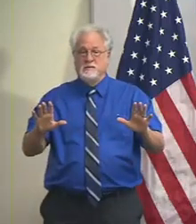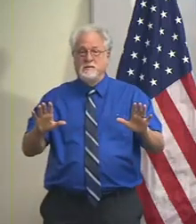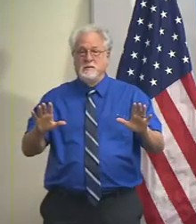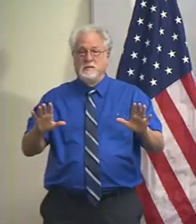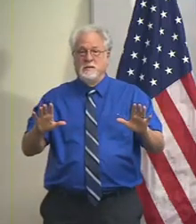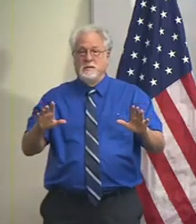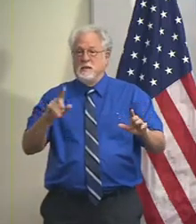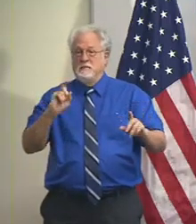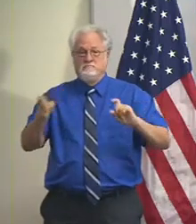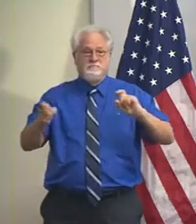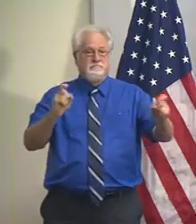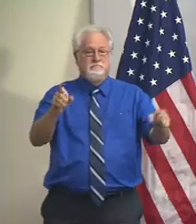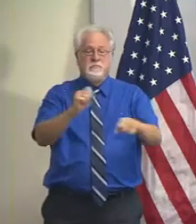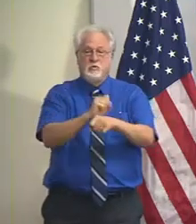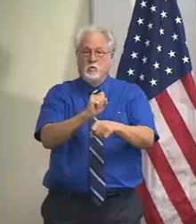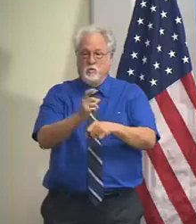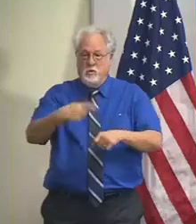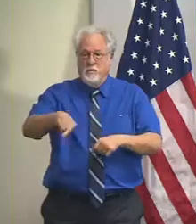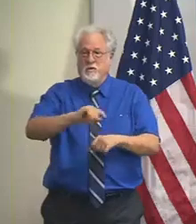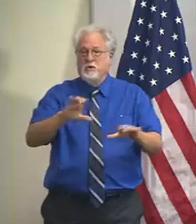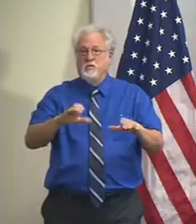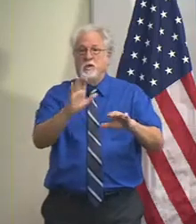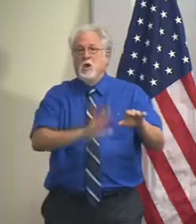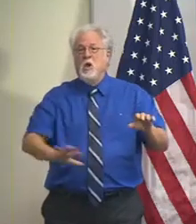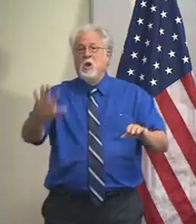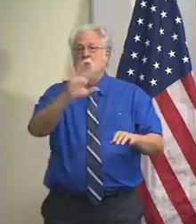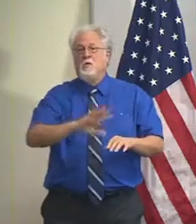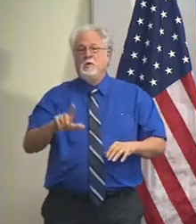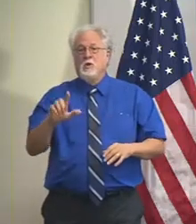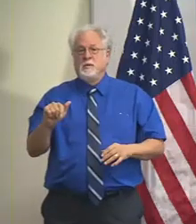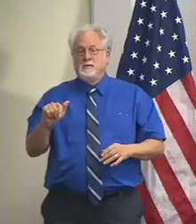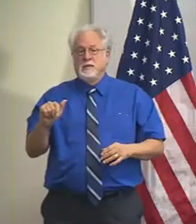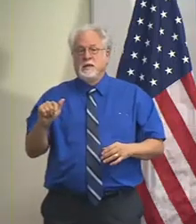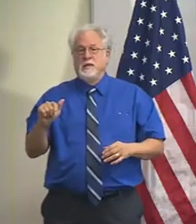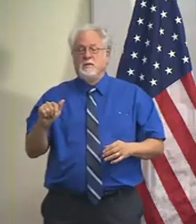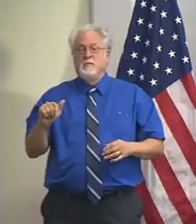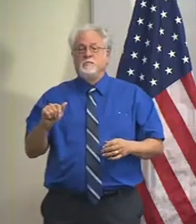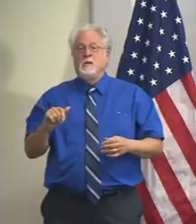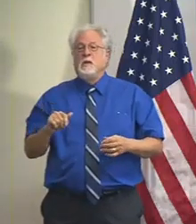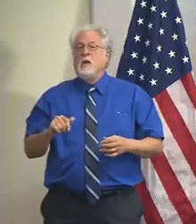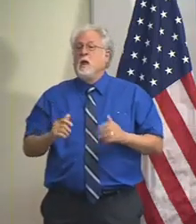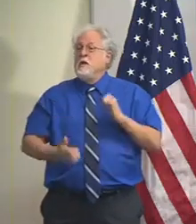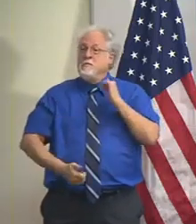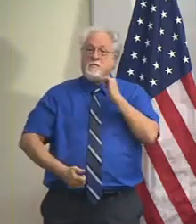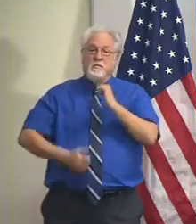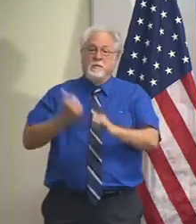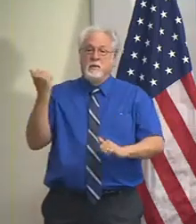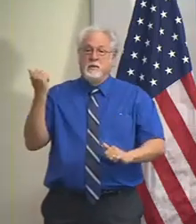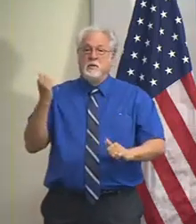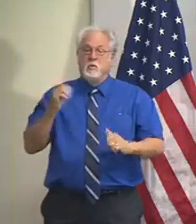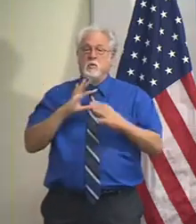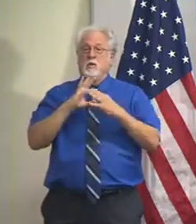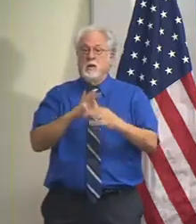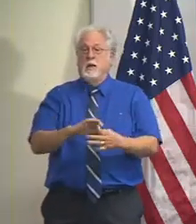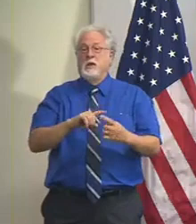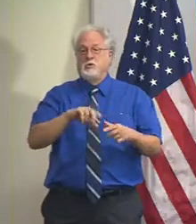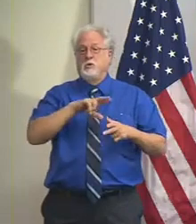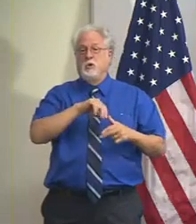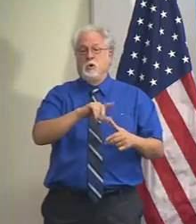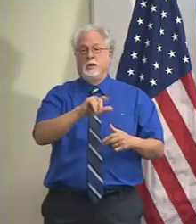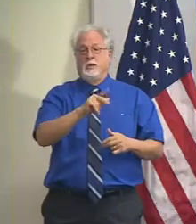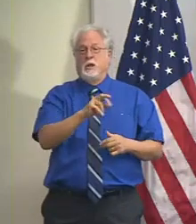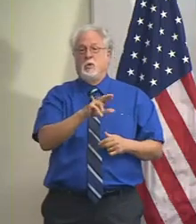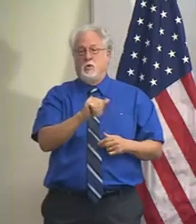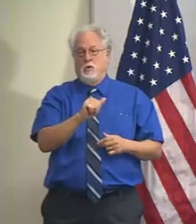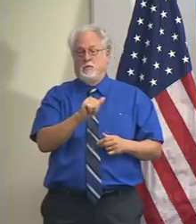assignments that they're handling all over the state of Louisiana. The vast majority are related to Hurricane